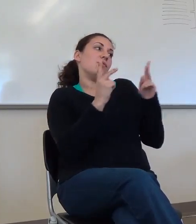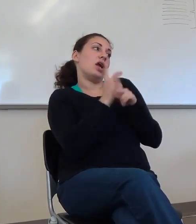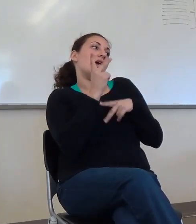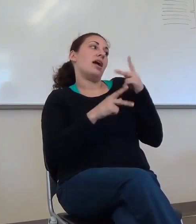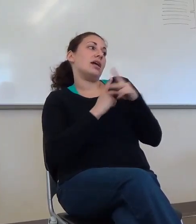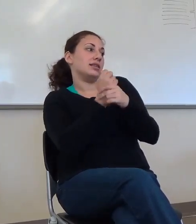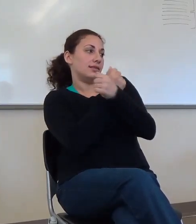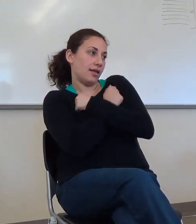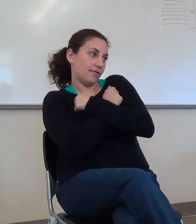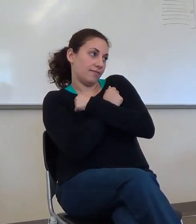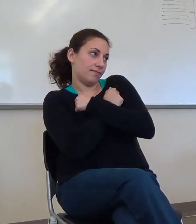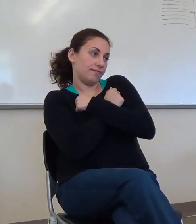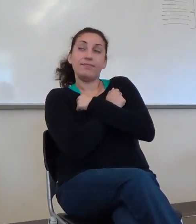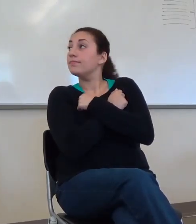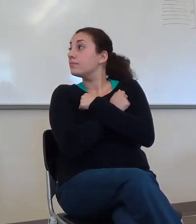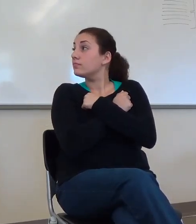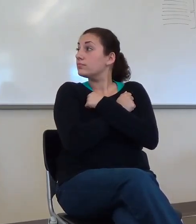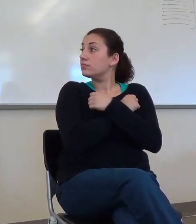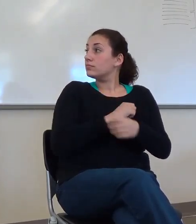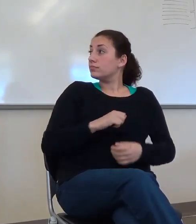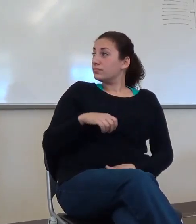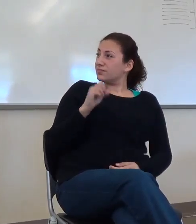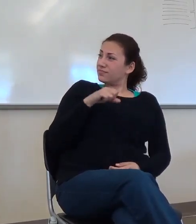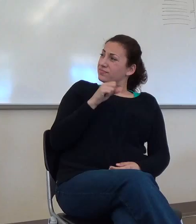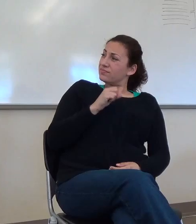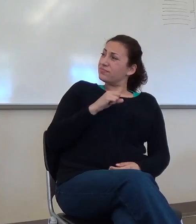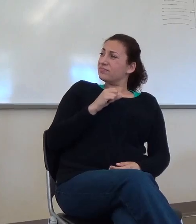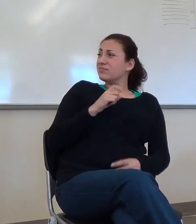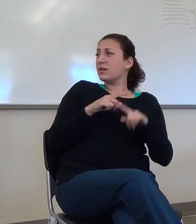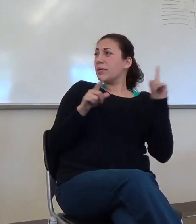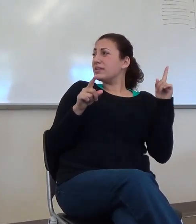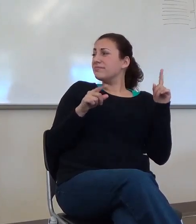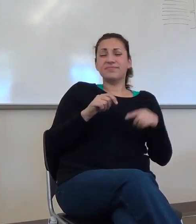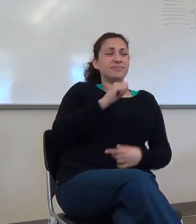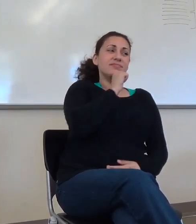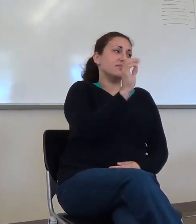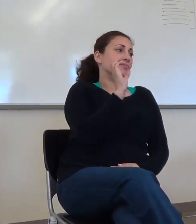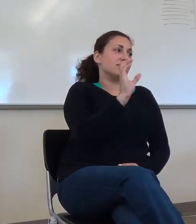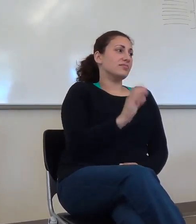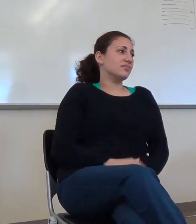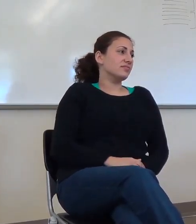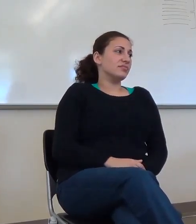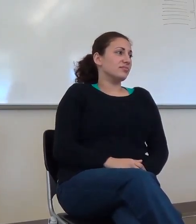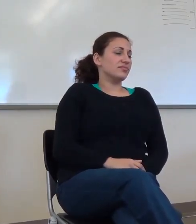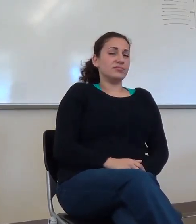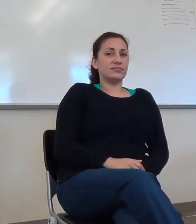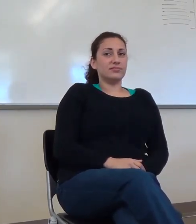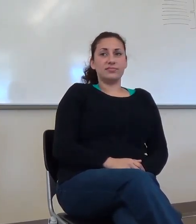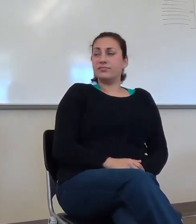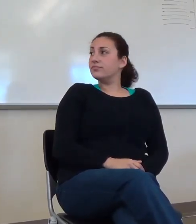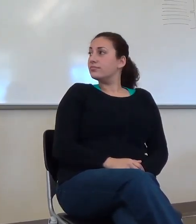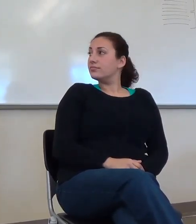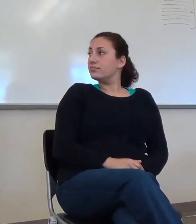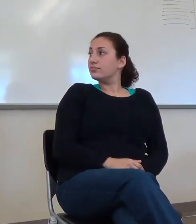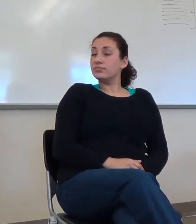Mentions these, but here's another thing I want you to learn to check. Anybody circle